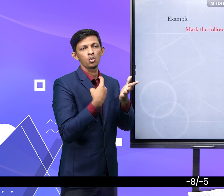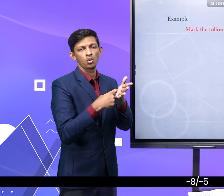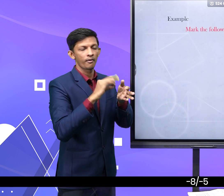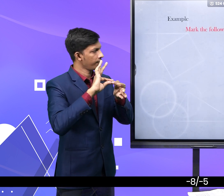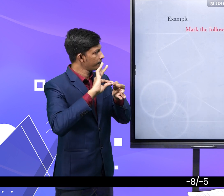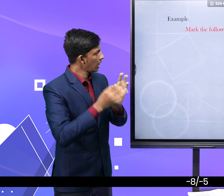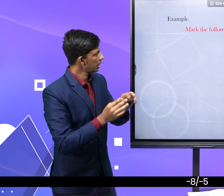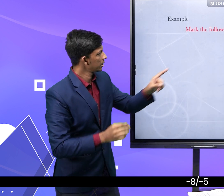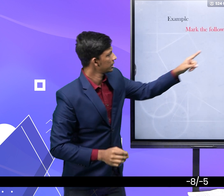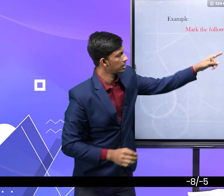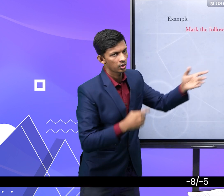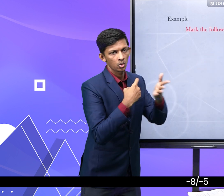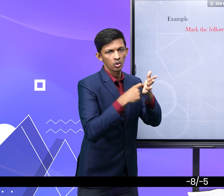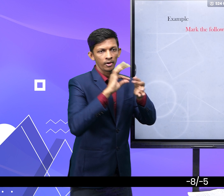minus 8 by minus 5.